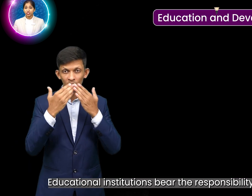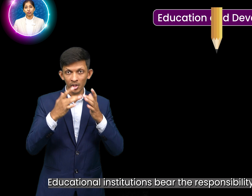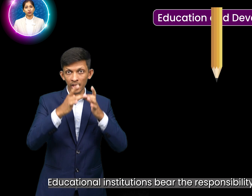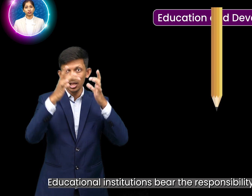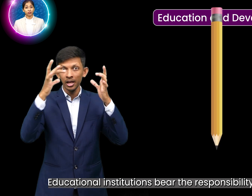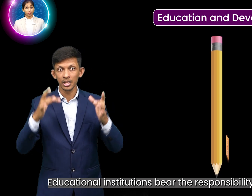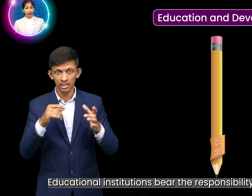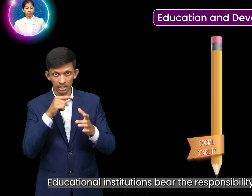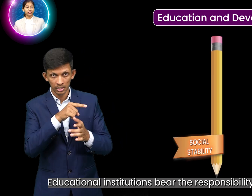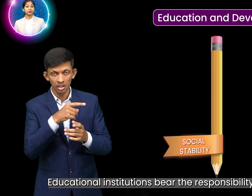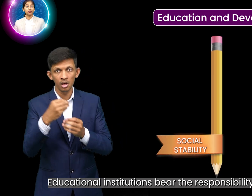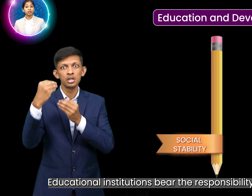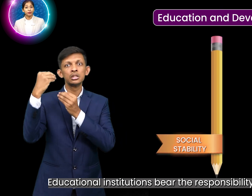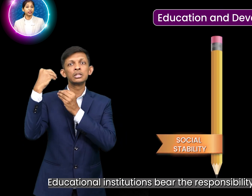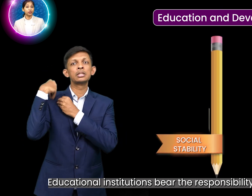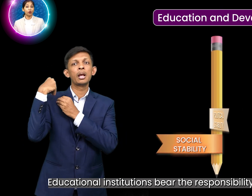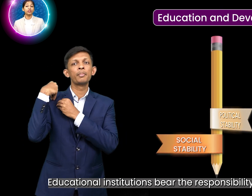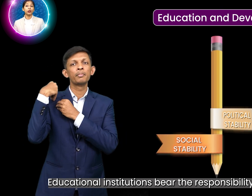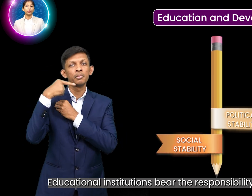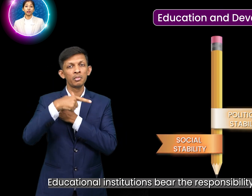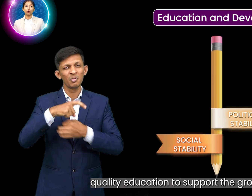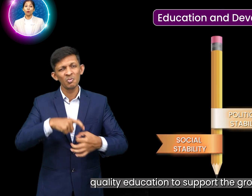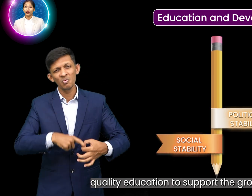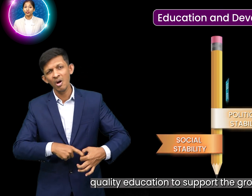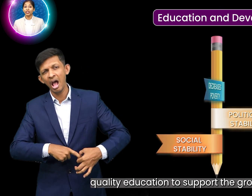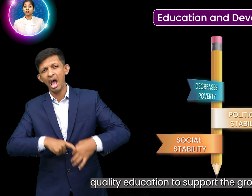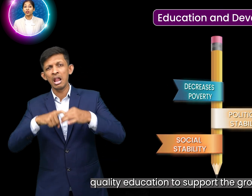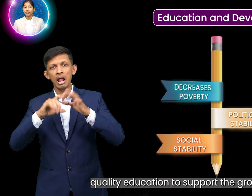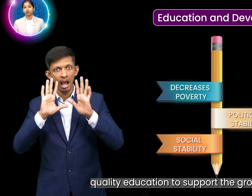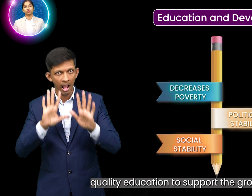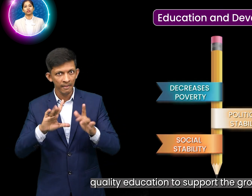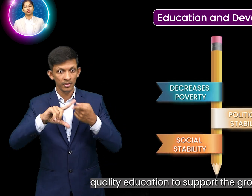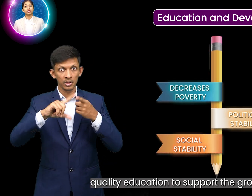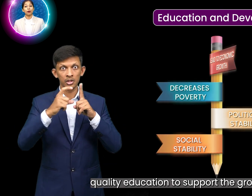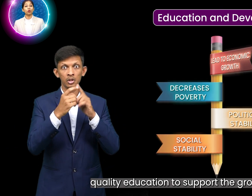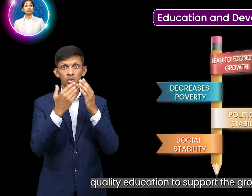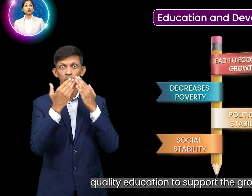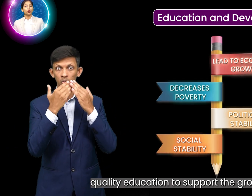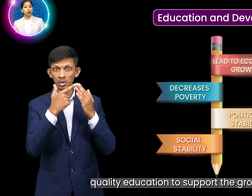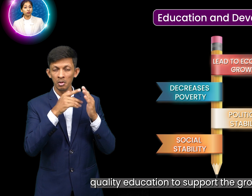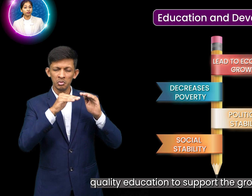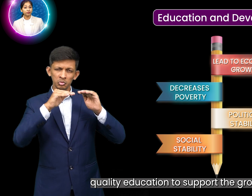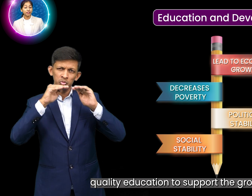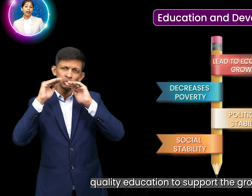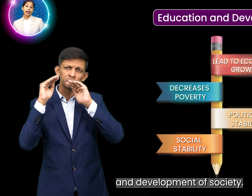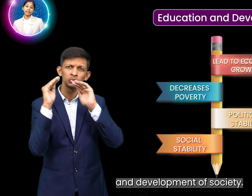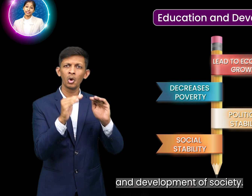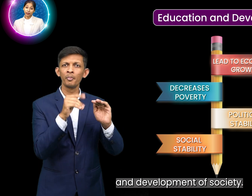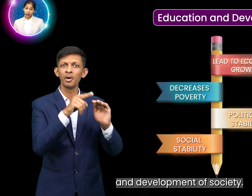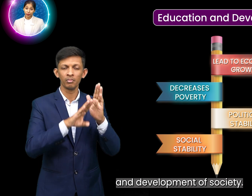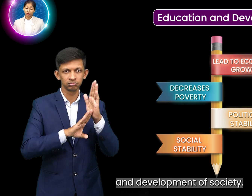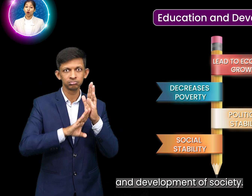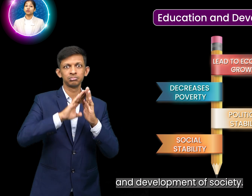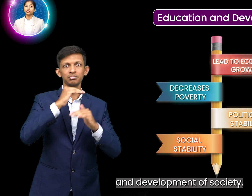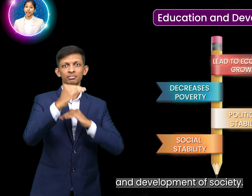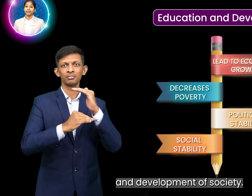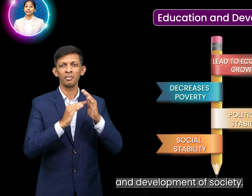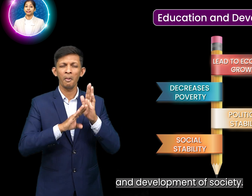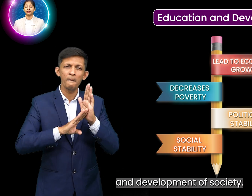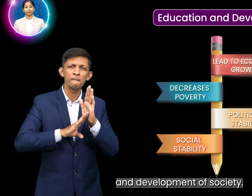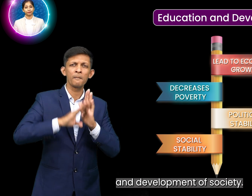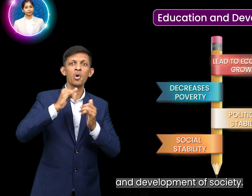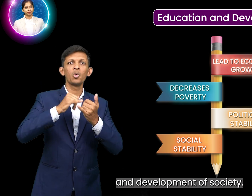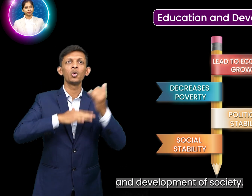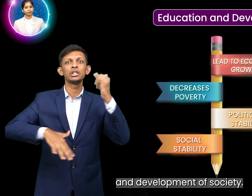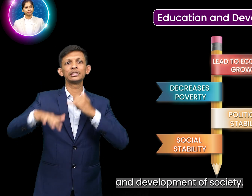Educational institutions bear the responsibility of delivering quality education to support the growth and development of